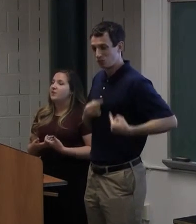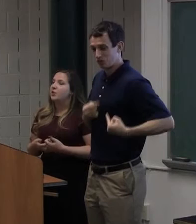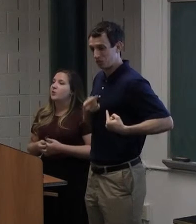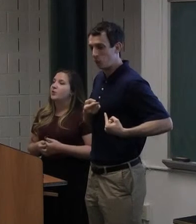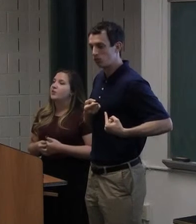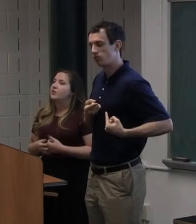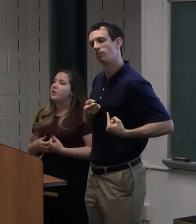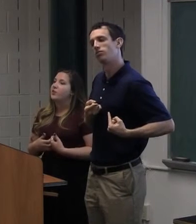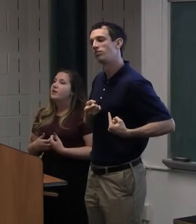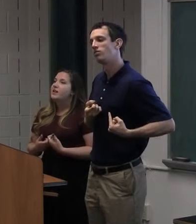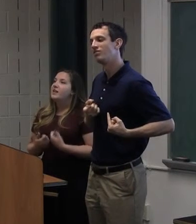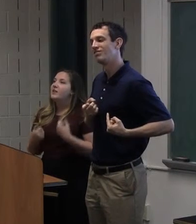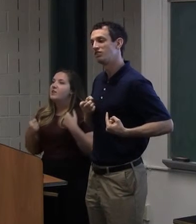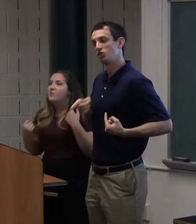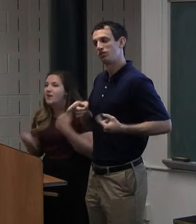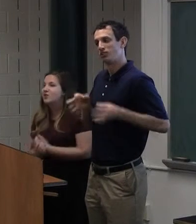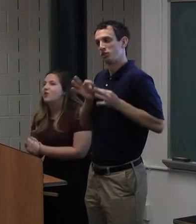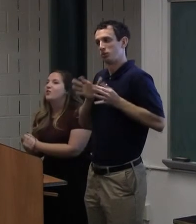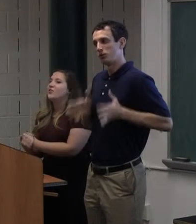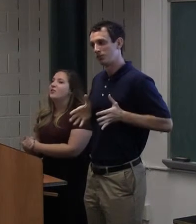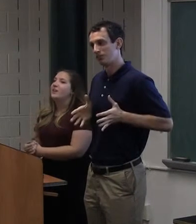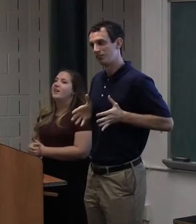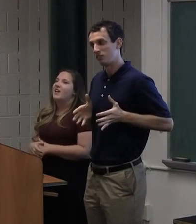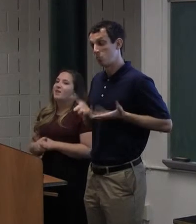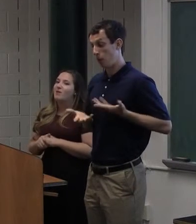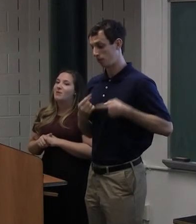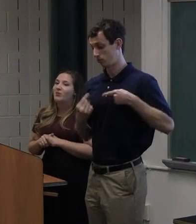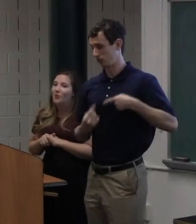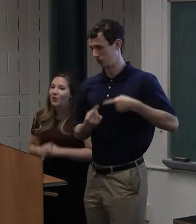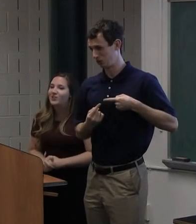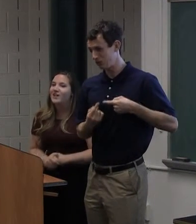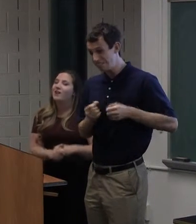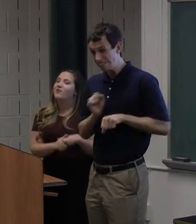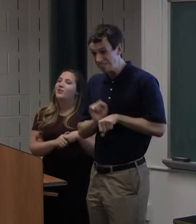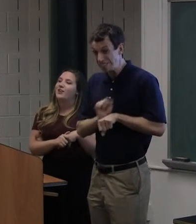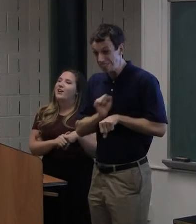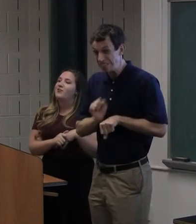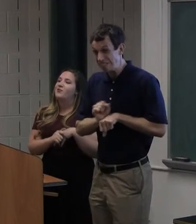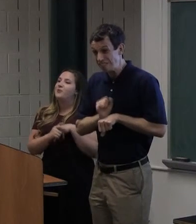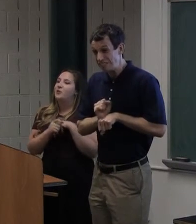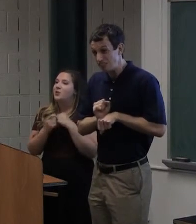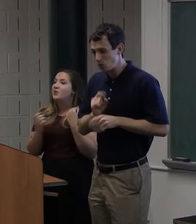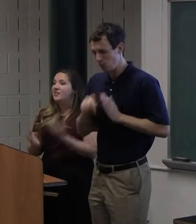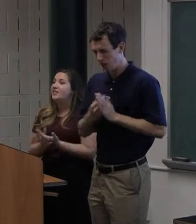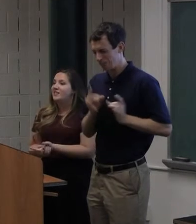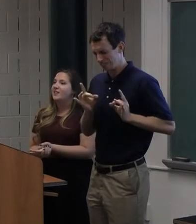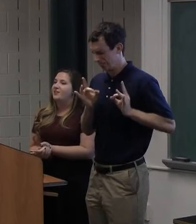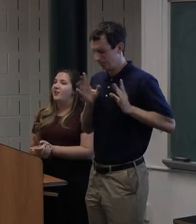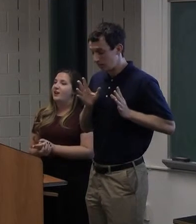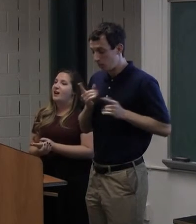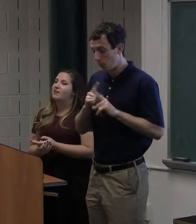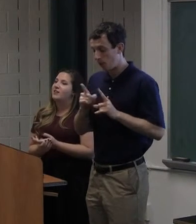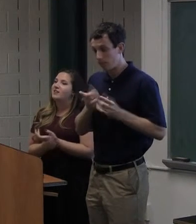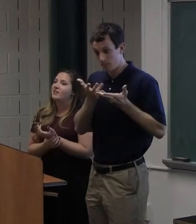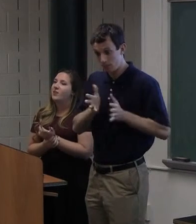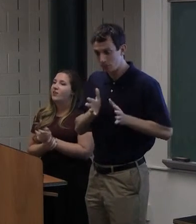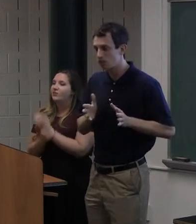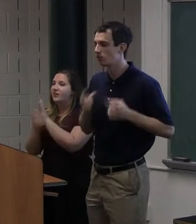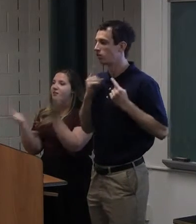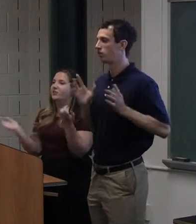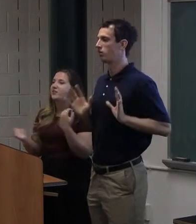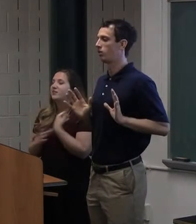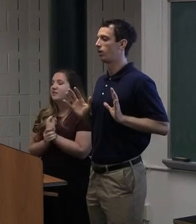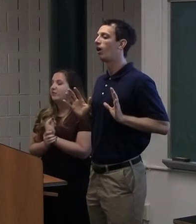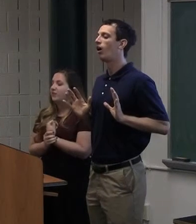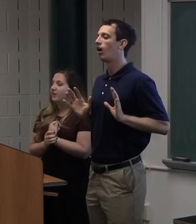to be the interpreter. So you may struggle through it, and it may be the worst hour of your life, but you still did it for an hour.